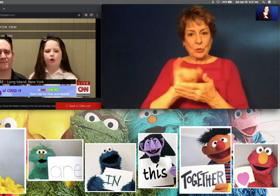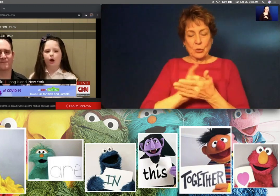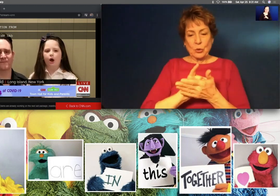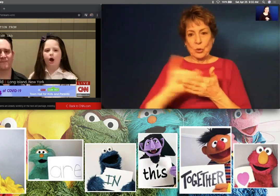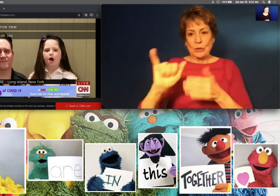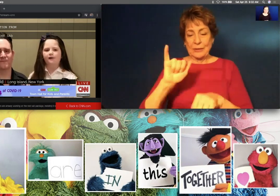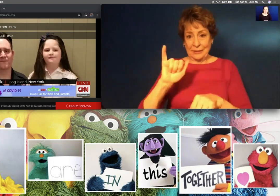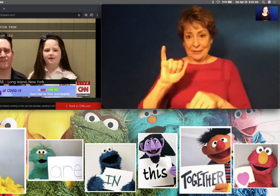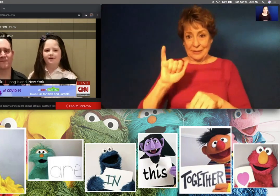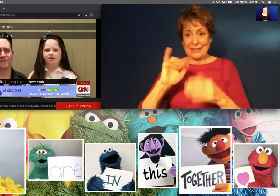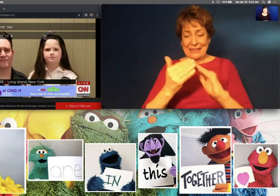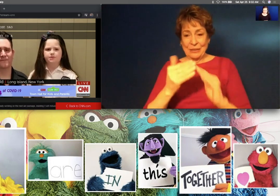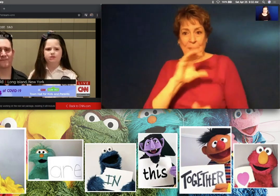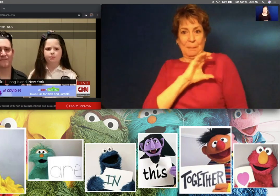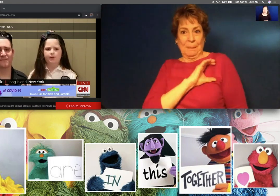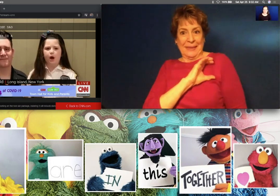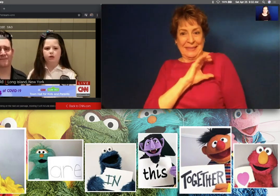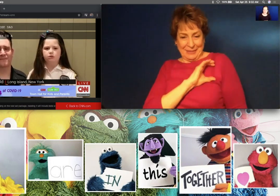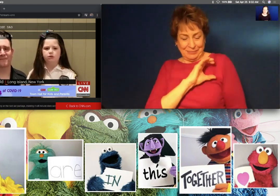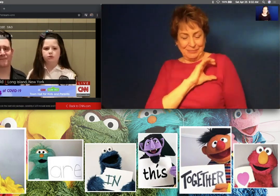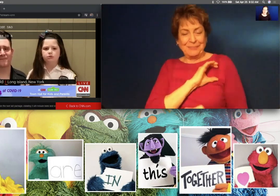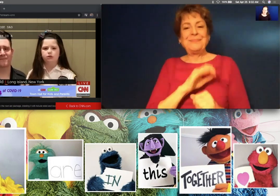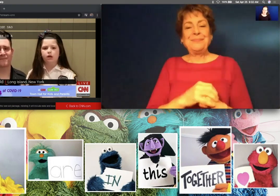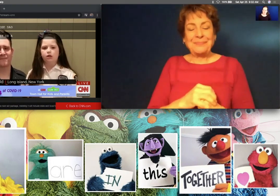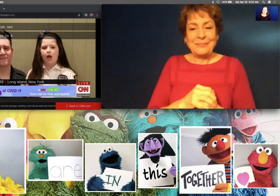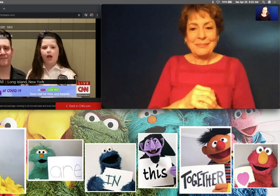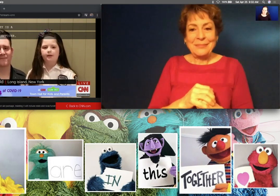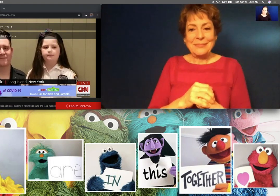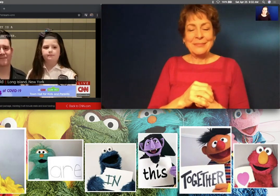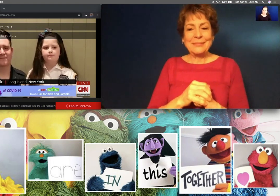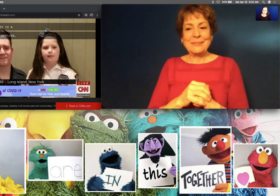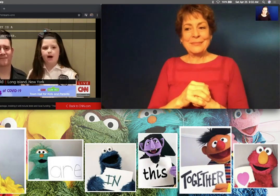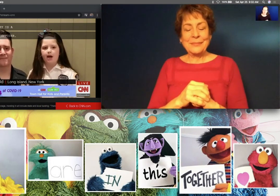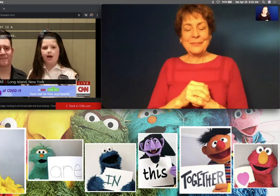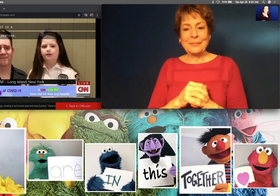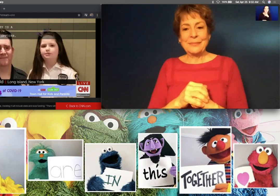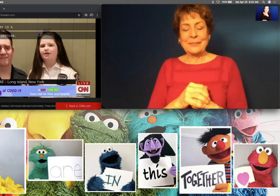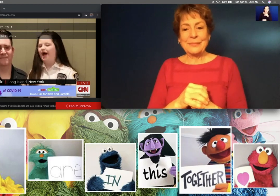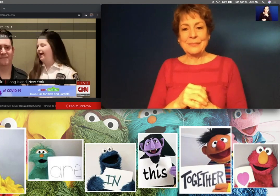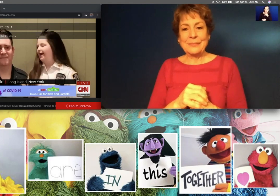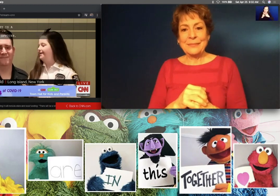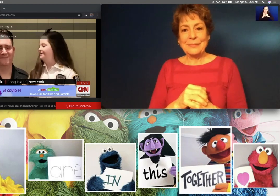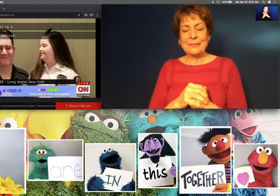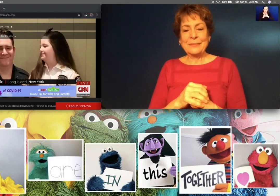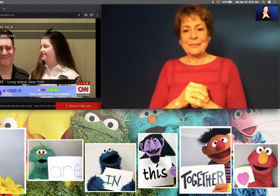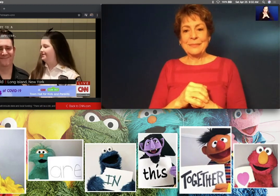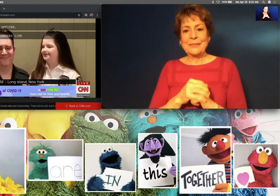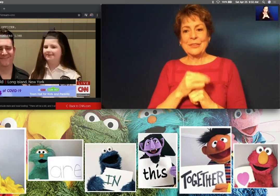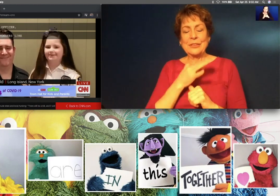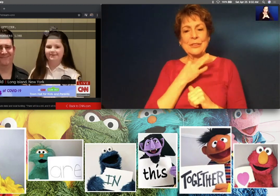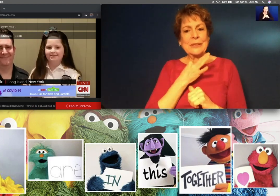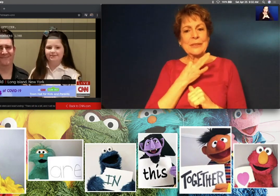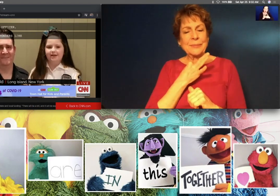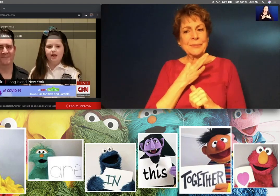How are first responders like my daddy